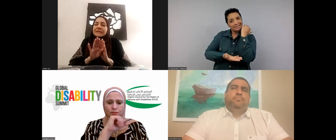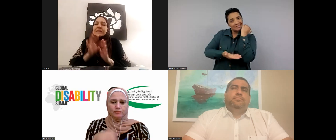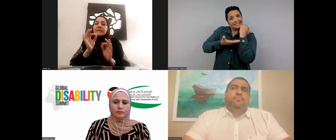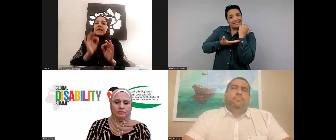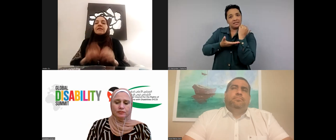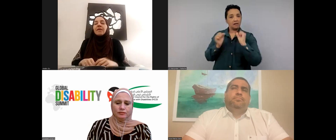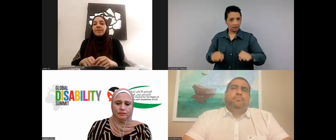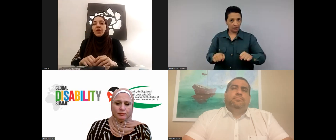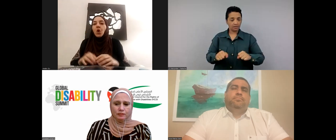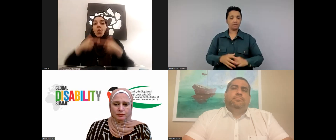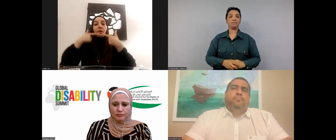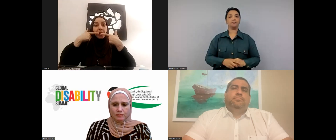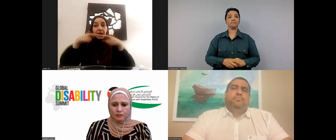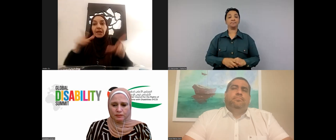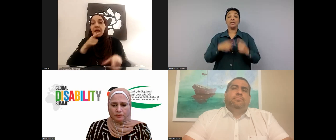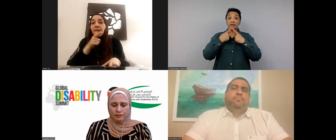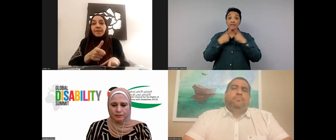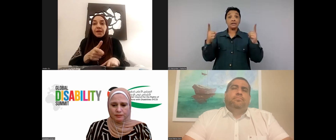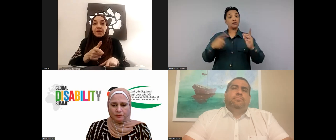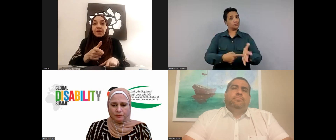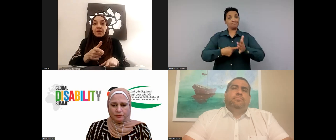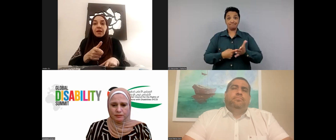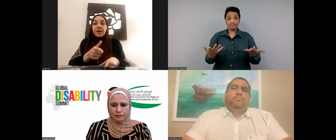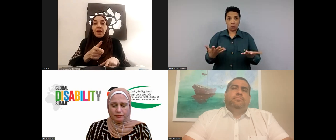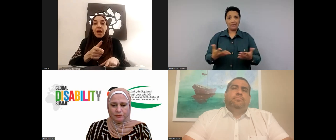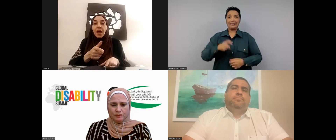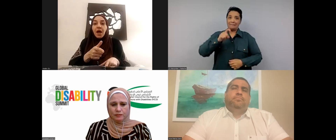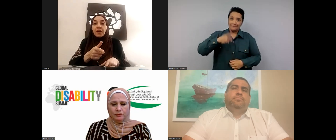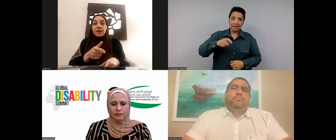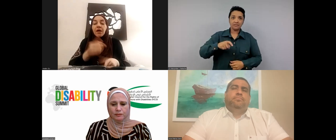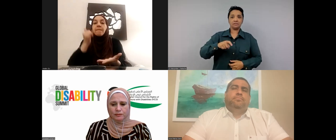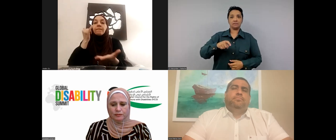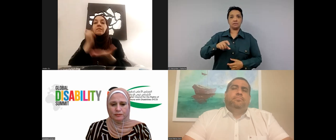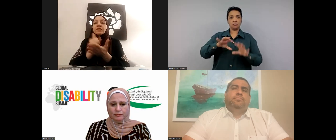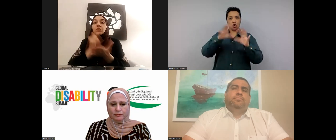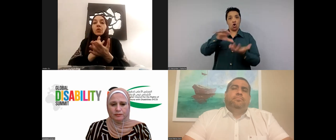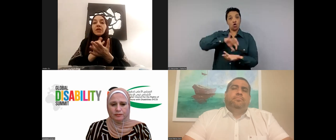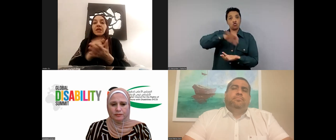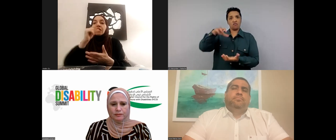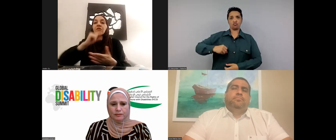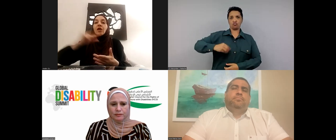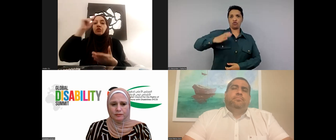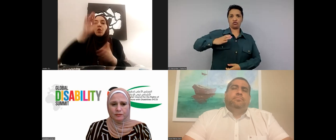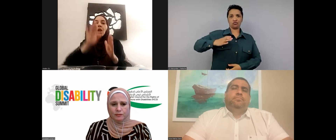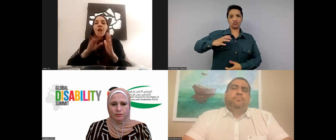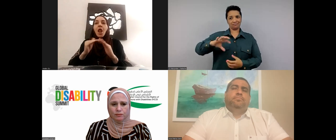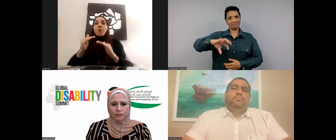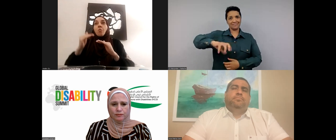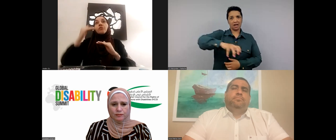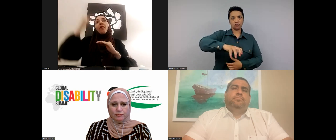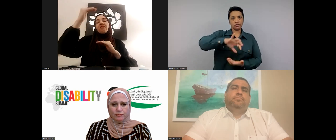the responsibility for the developing countries also to